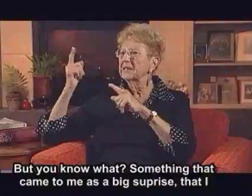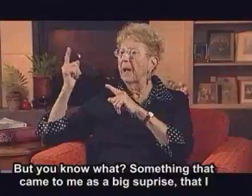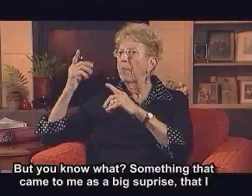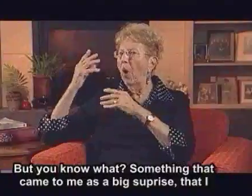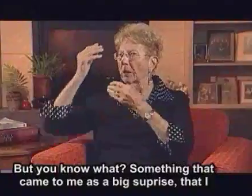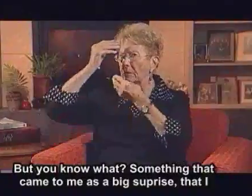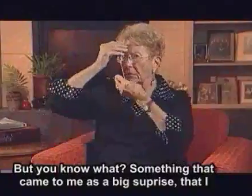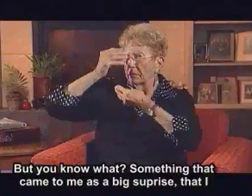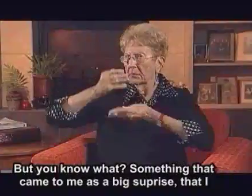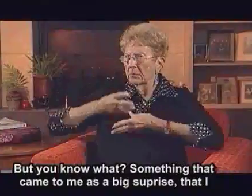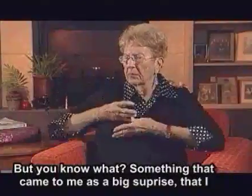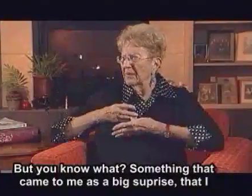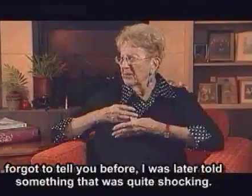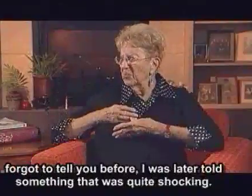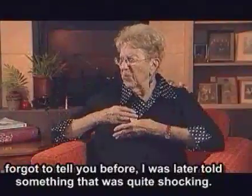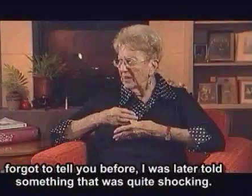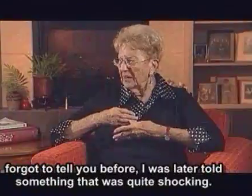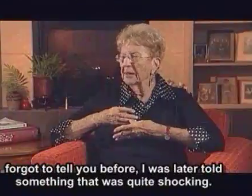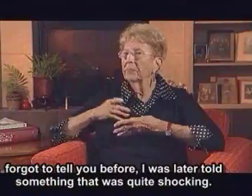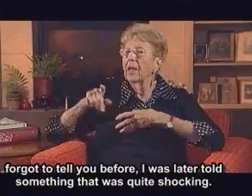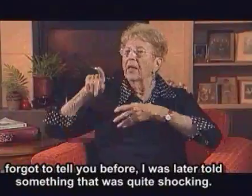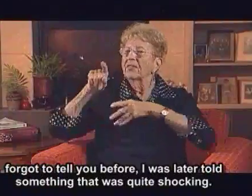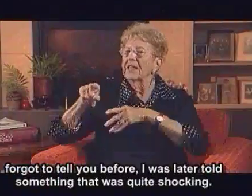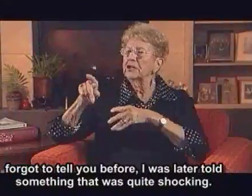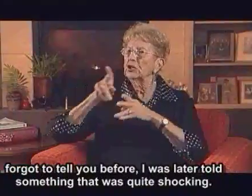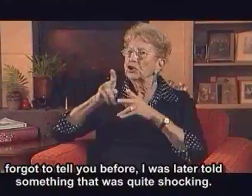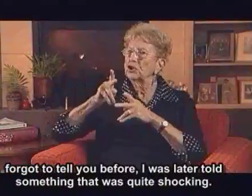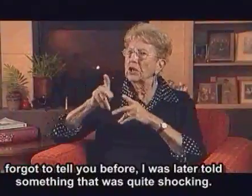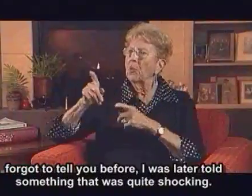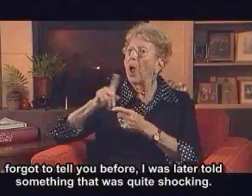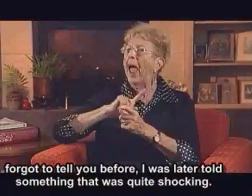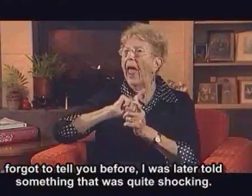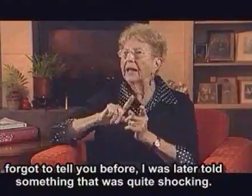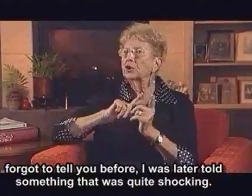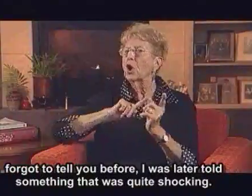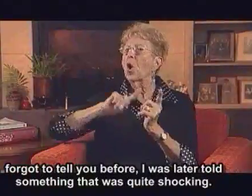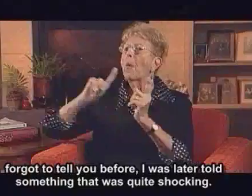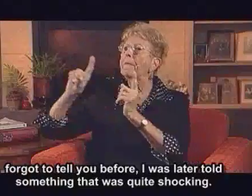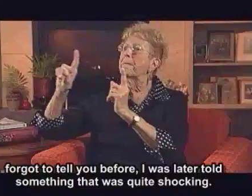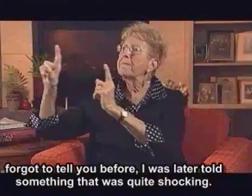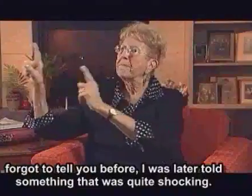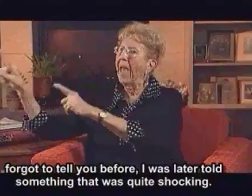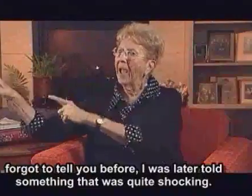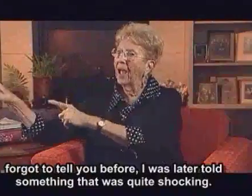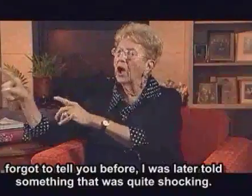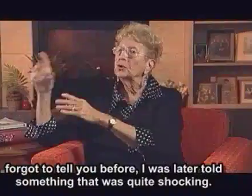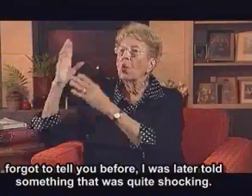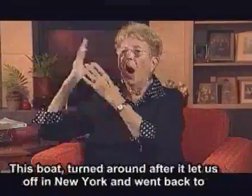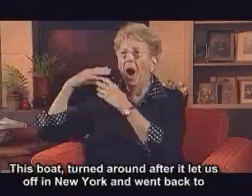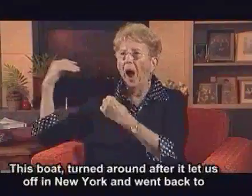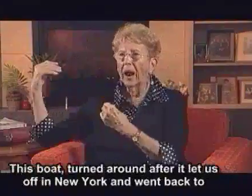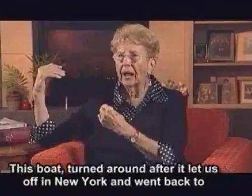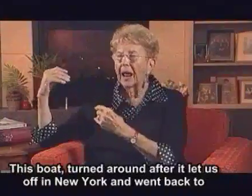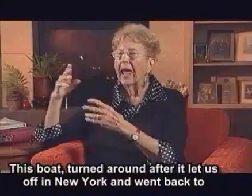as a big surprise to me that I forgot to tell you before. I was later told something that was quite shocking. This